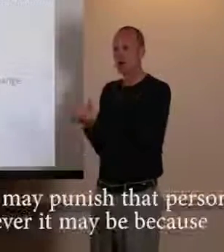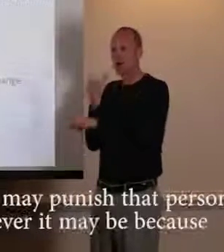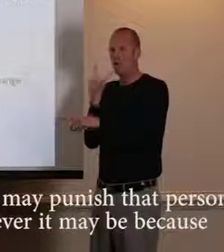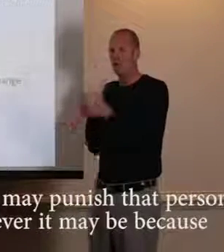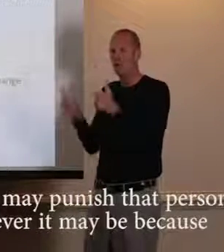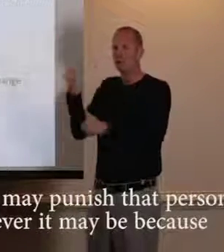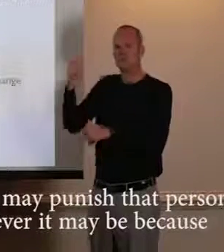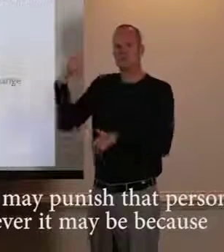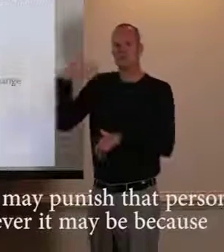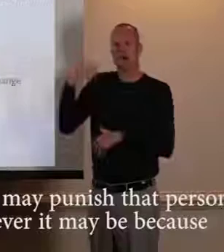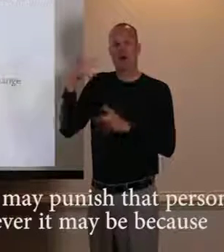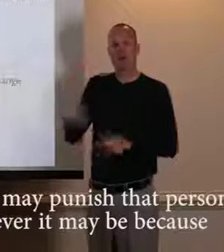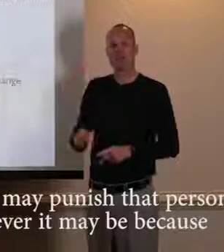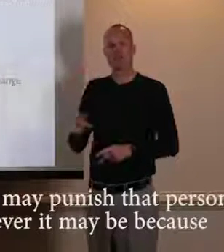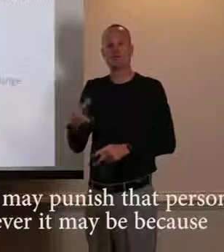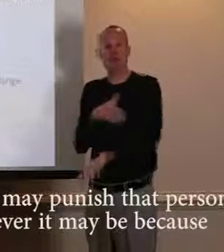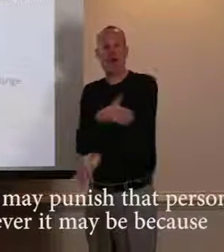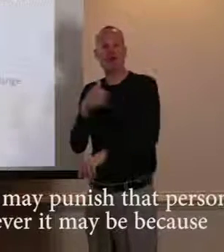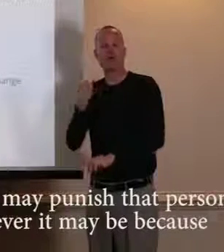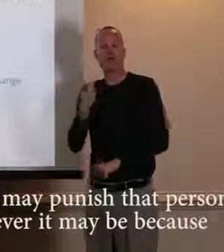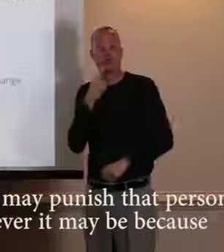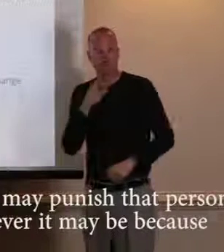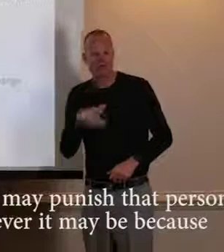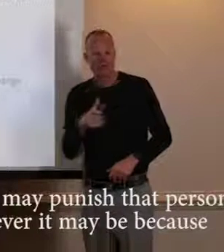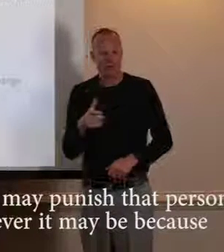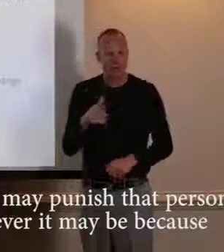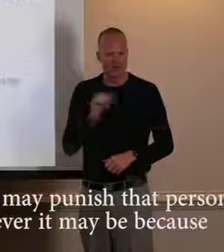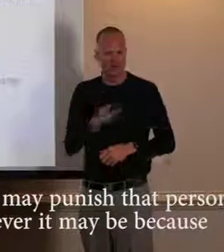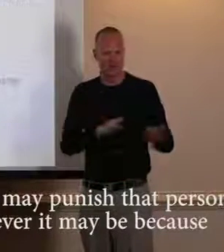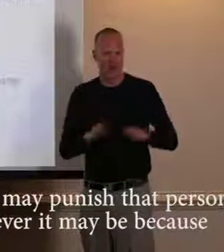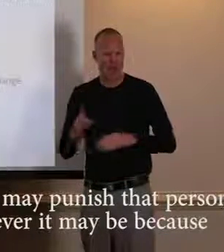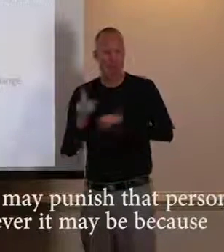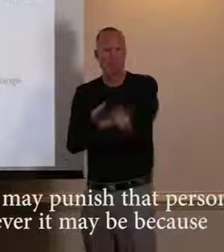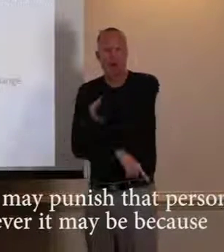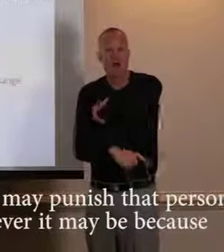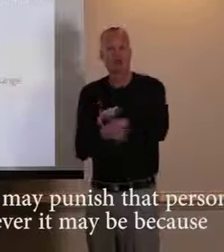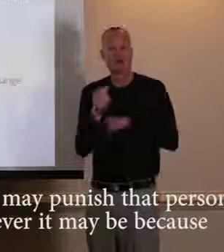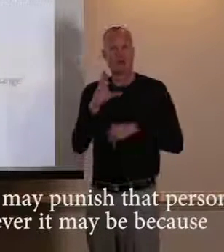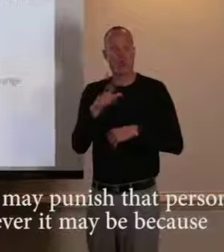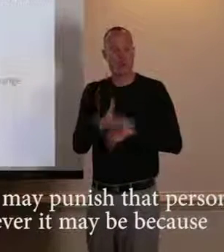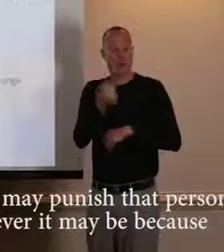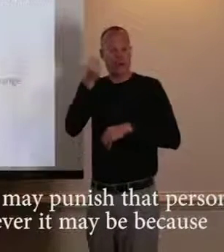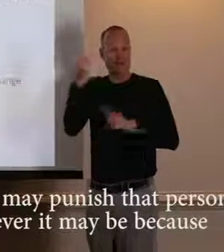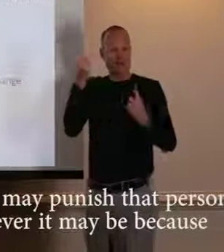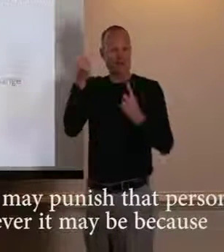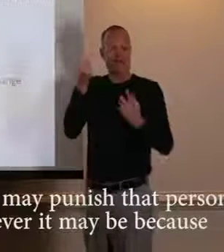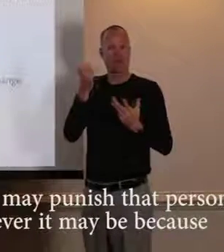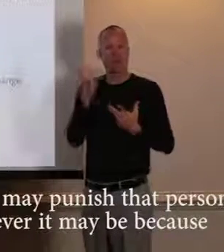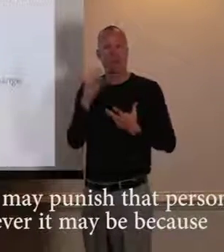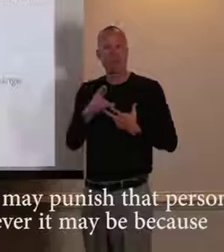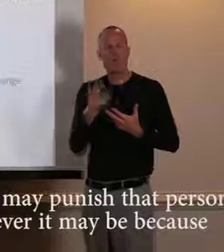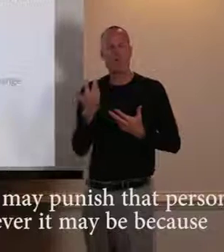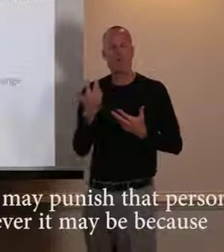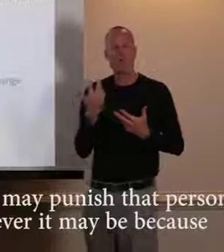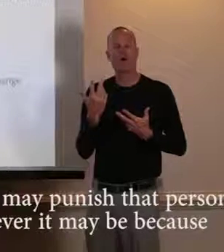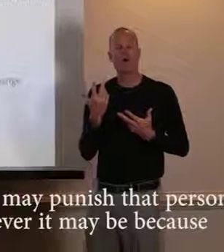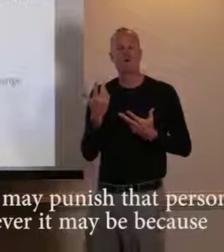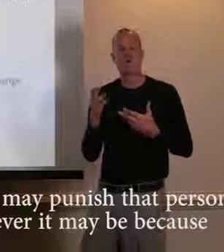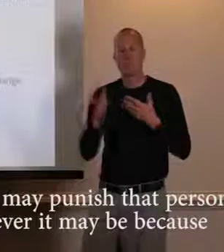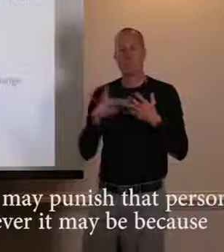so consequently, as a result, they may punish that person or take something away or whatever, whatever it